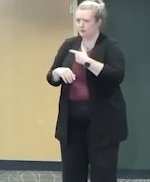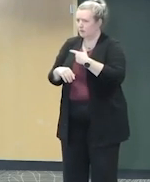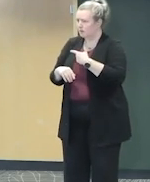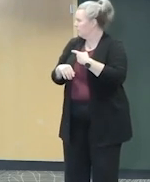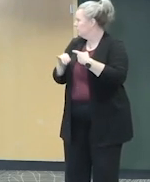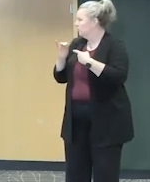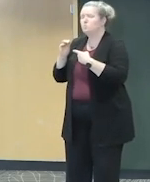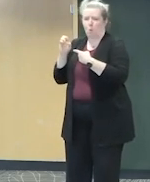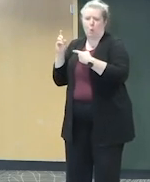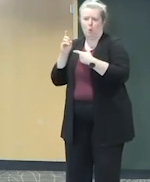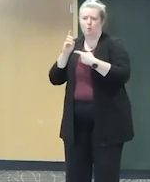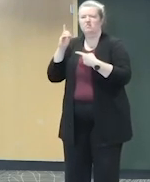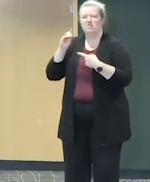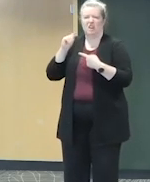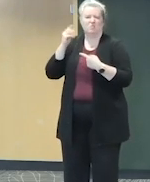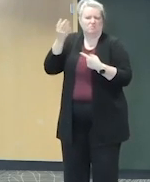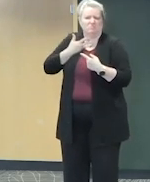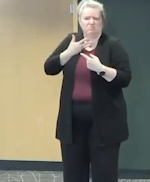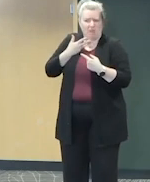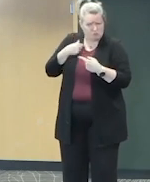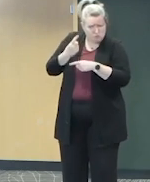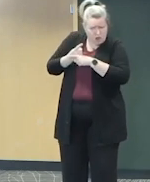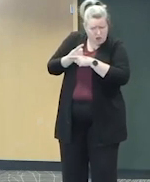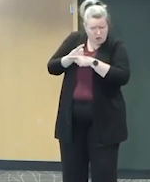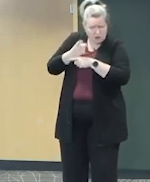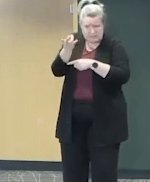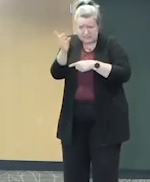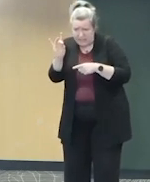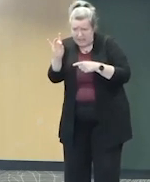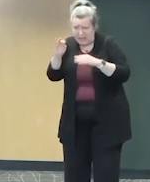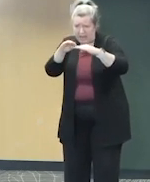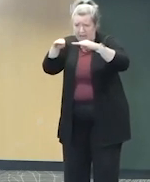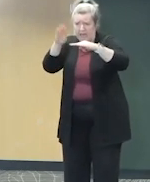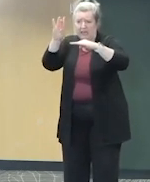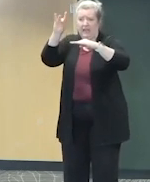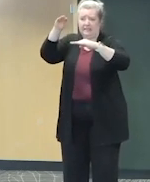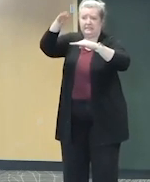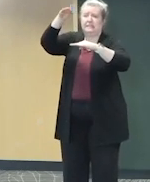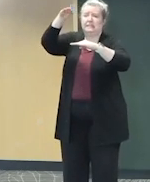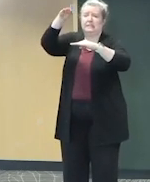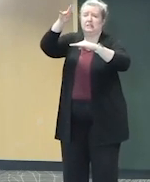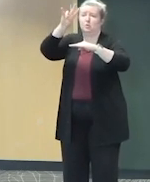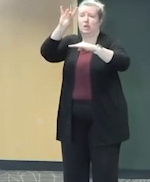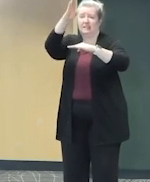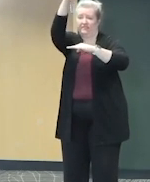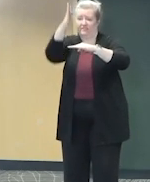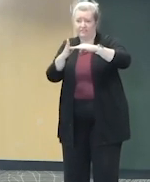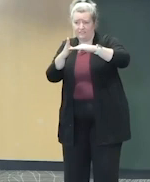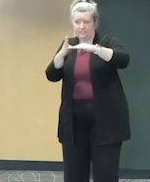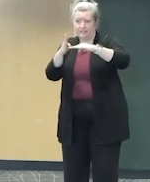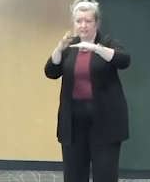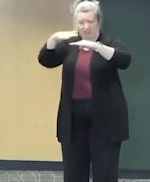entire length of I-78, I-80, I-280, and I-287, as well as on